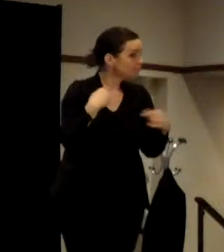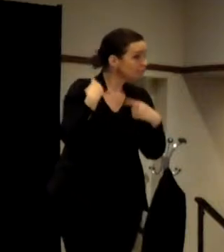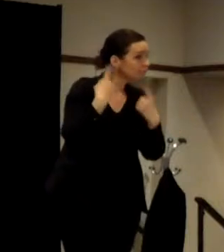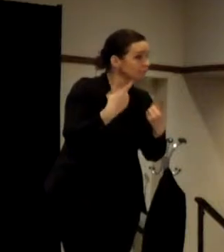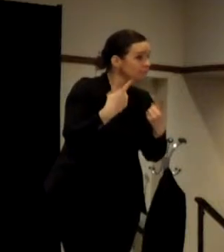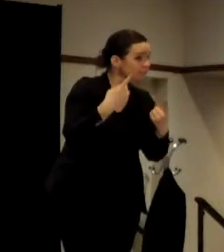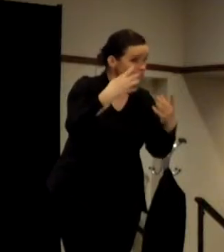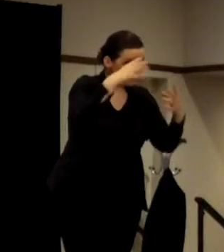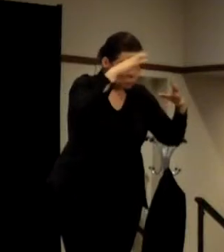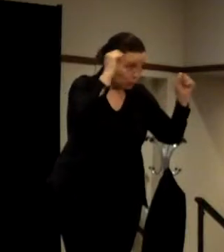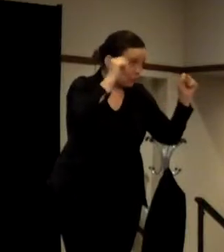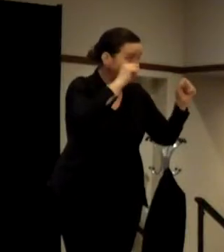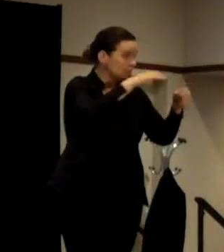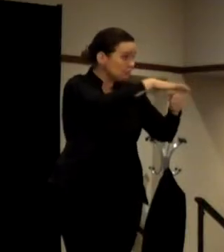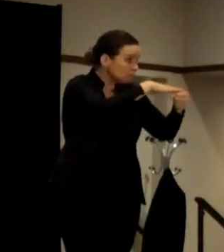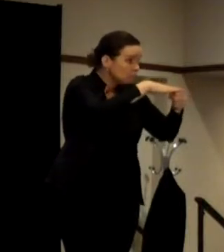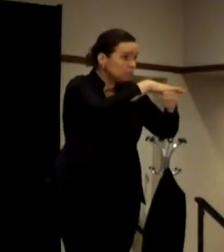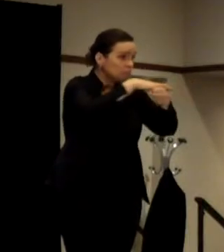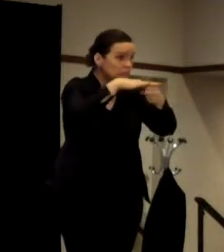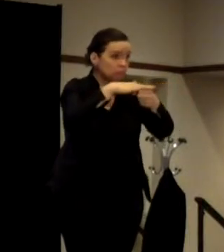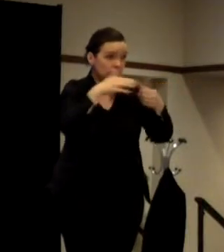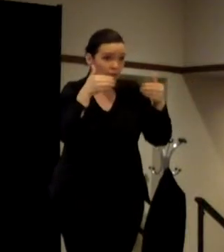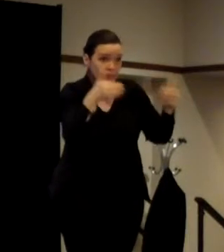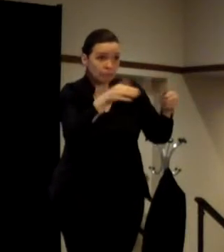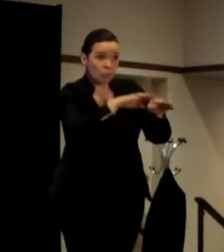toward most of them implementing